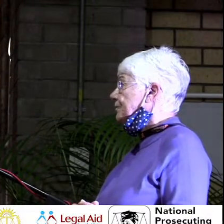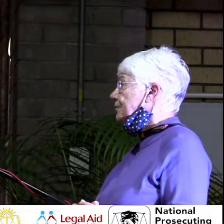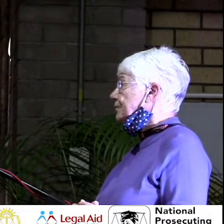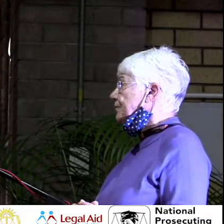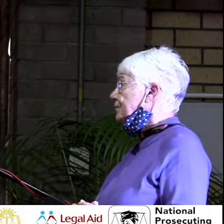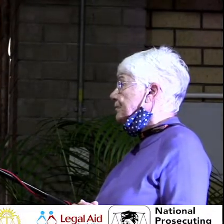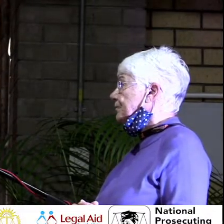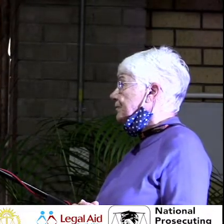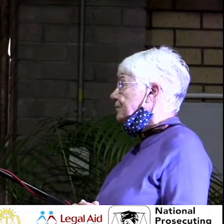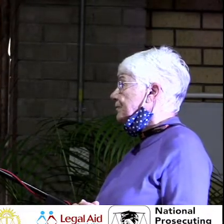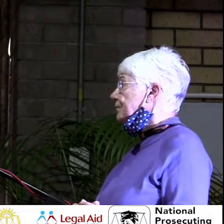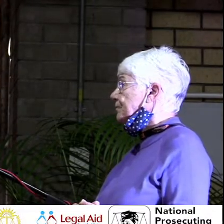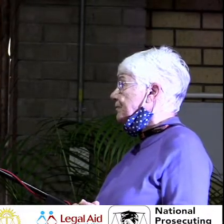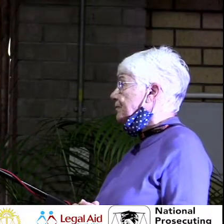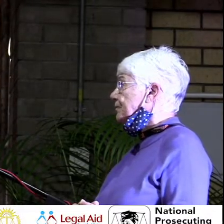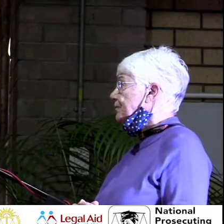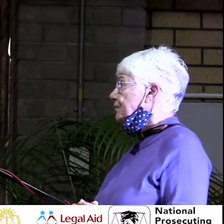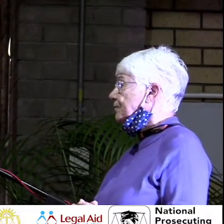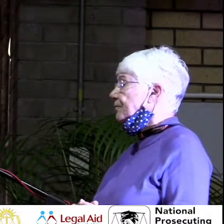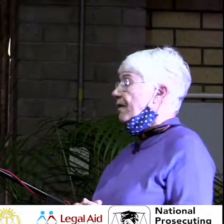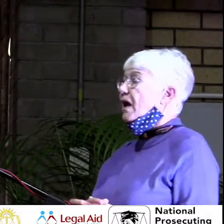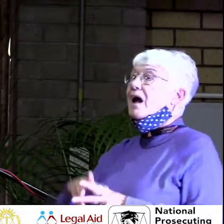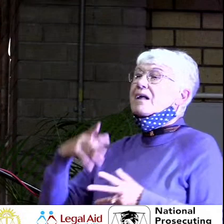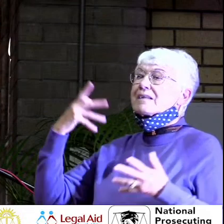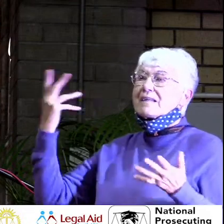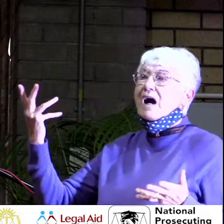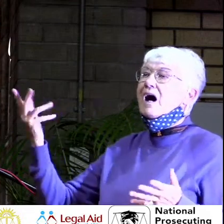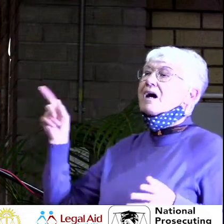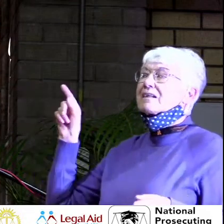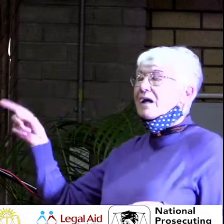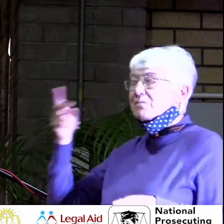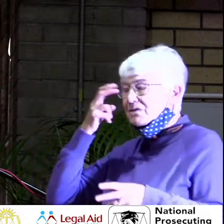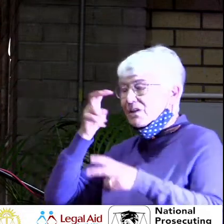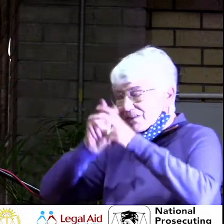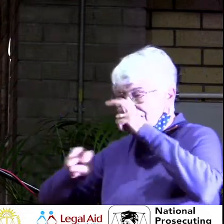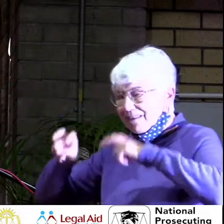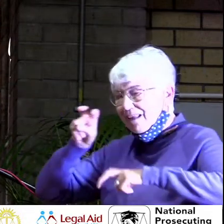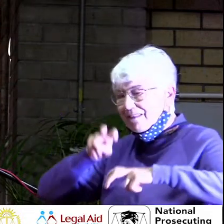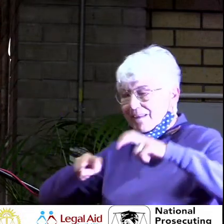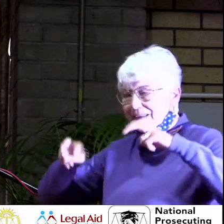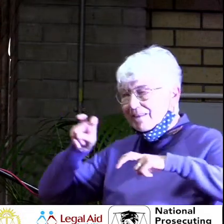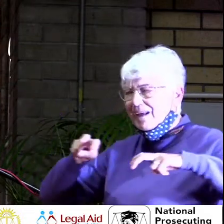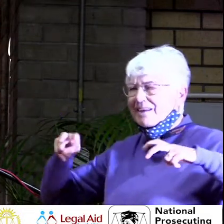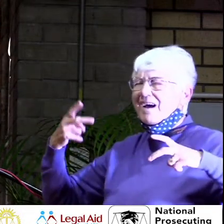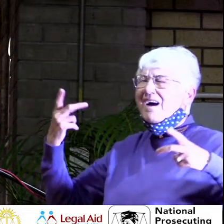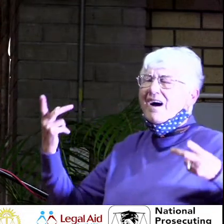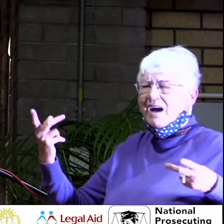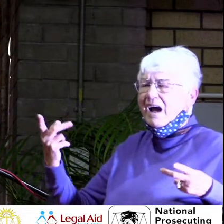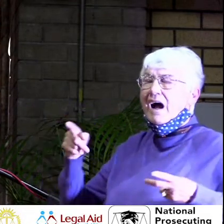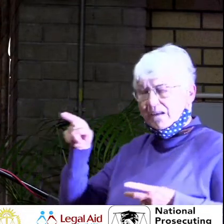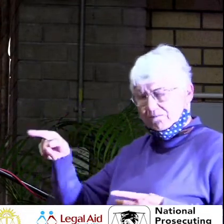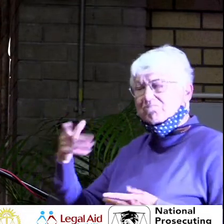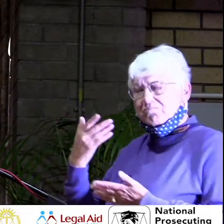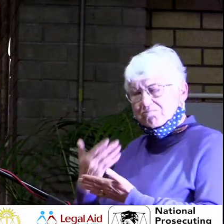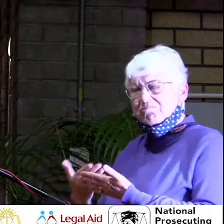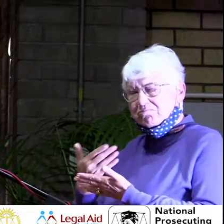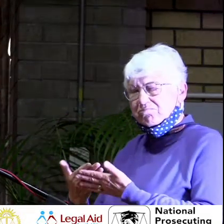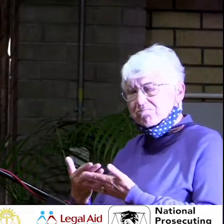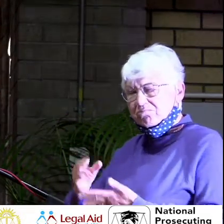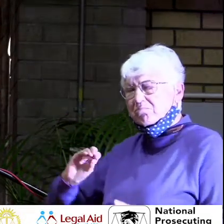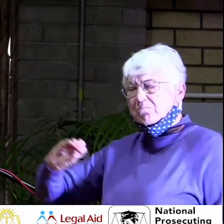at what happened in that case. Why did the person get bail? Even though the NPA opposed